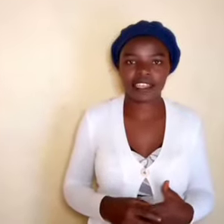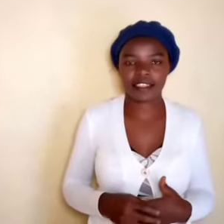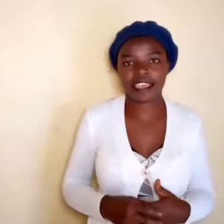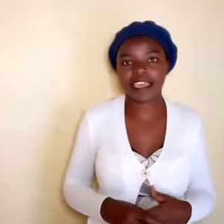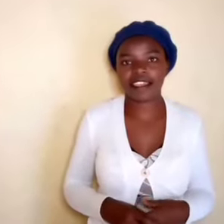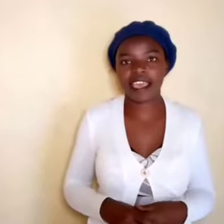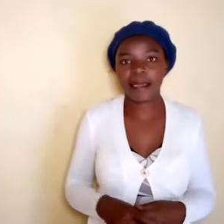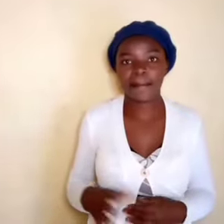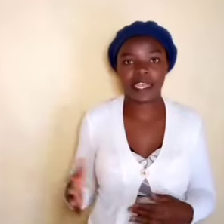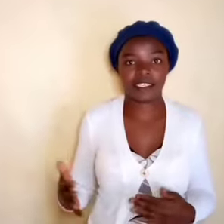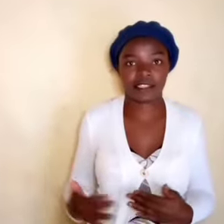the other party.